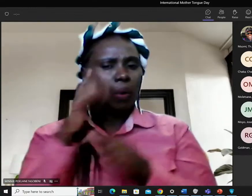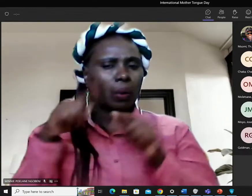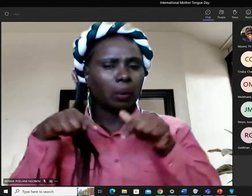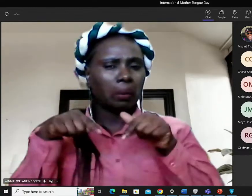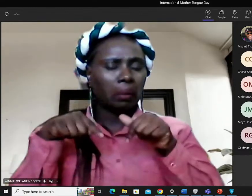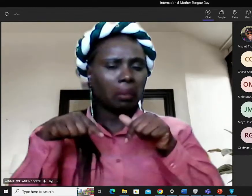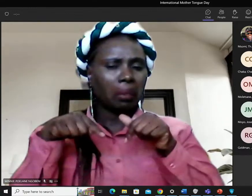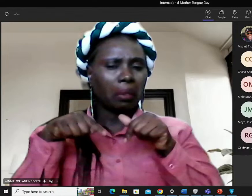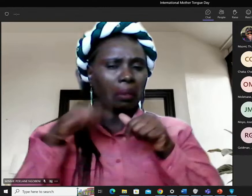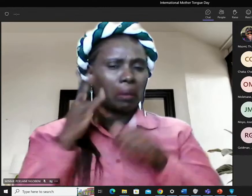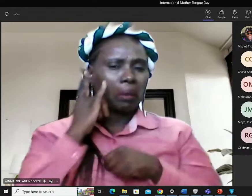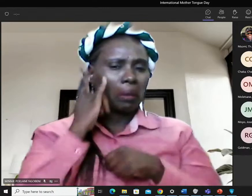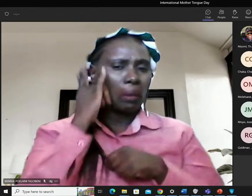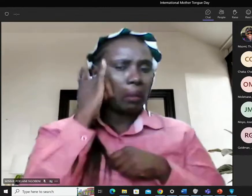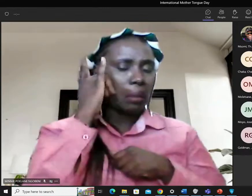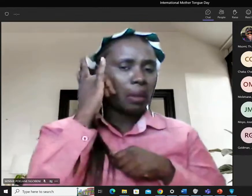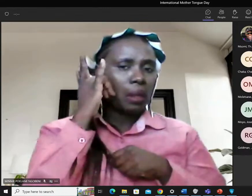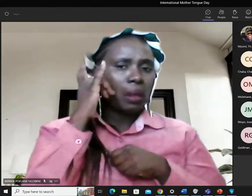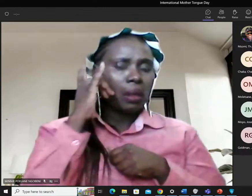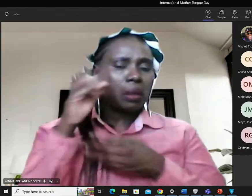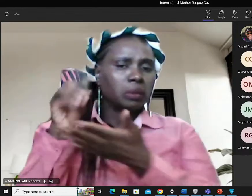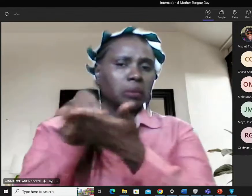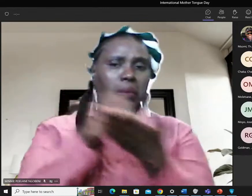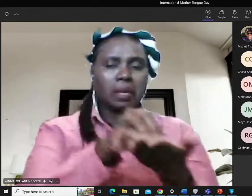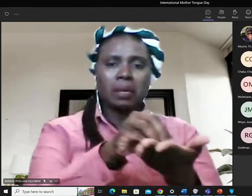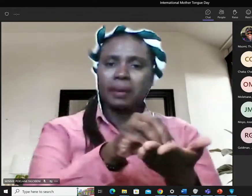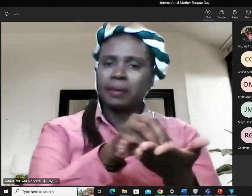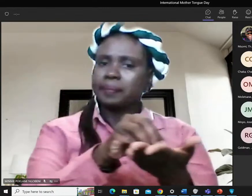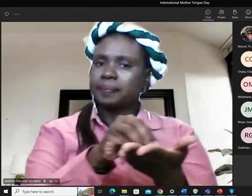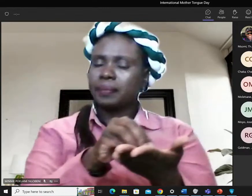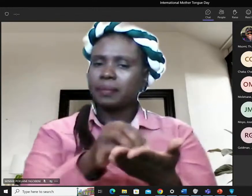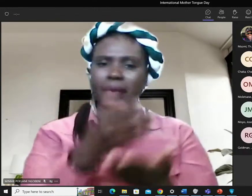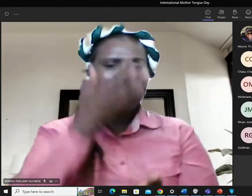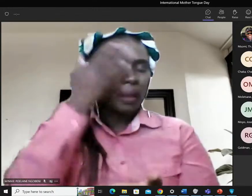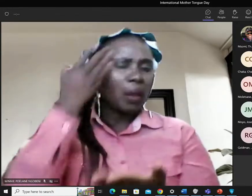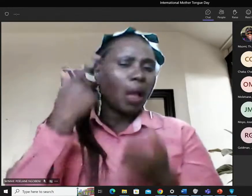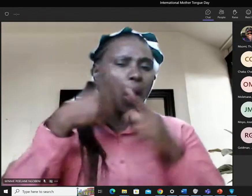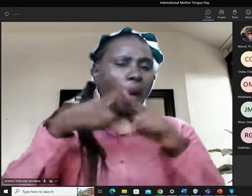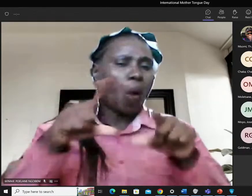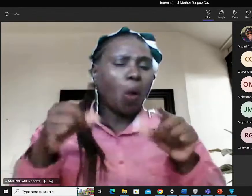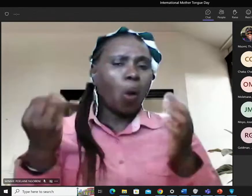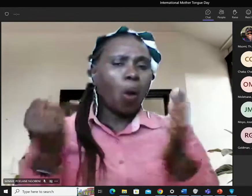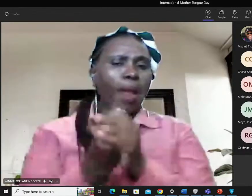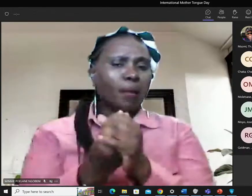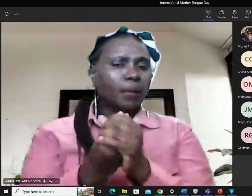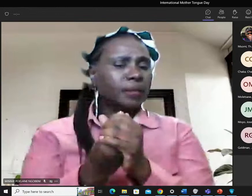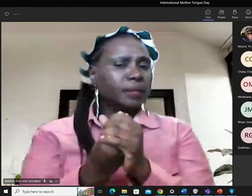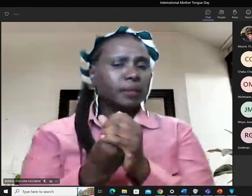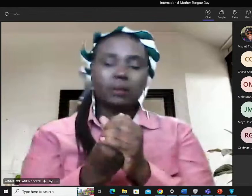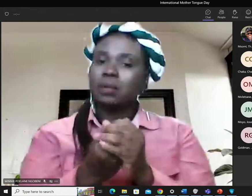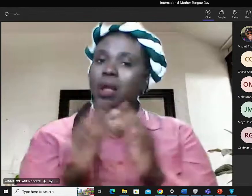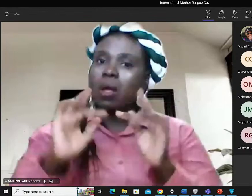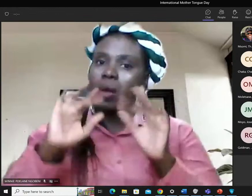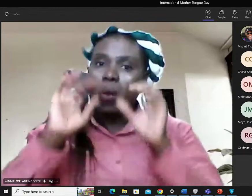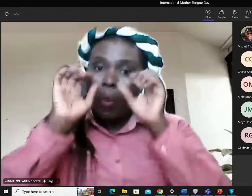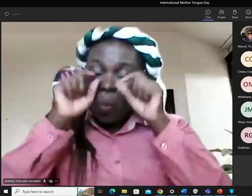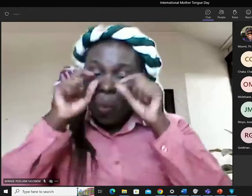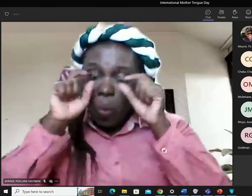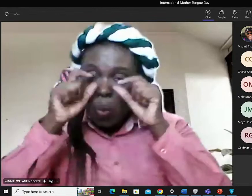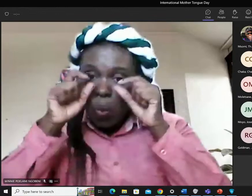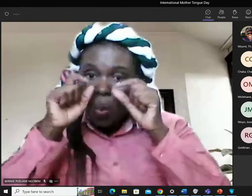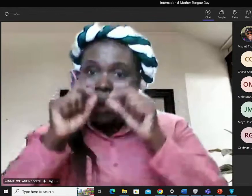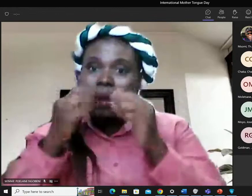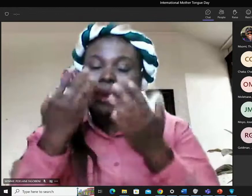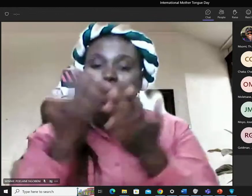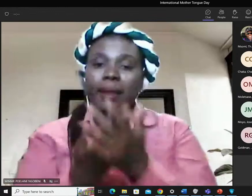to actually bring that in. You don't have to know all the languages. As I said, we have that Google Translate. The students can talk to